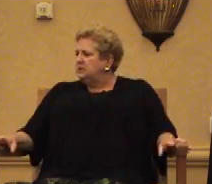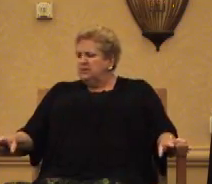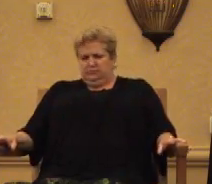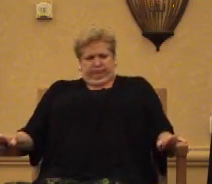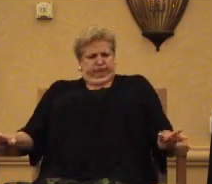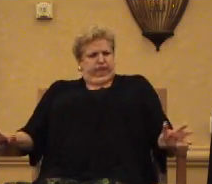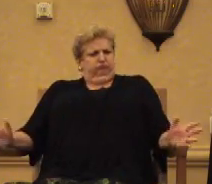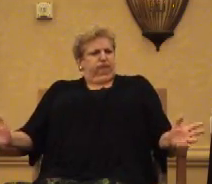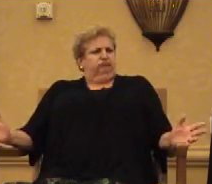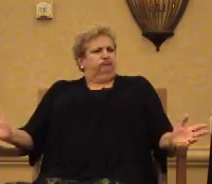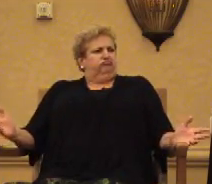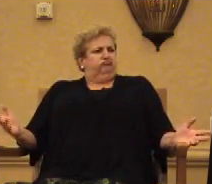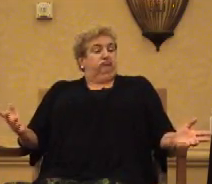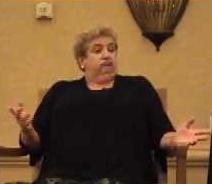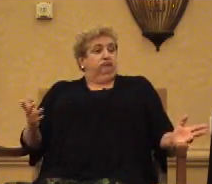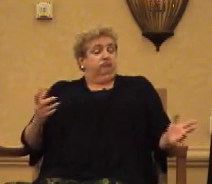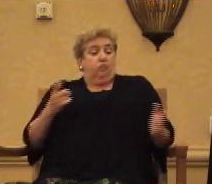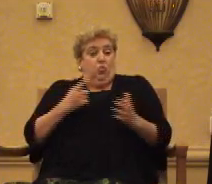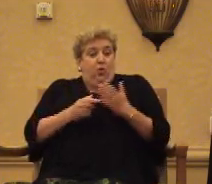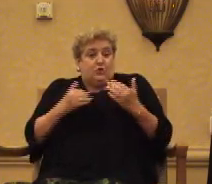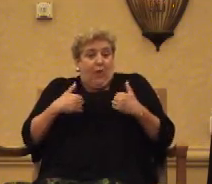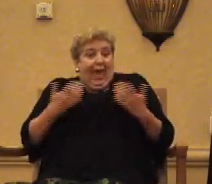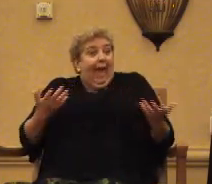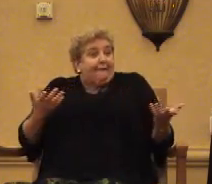Well, what do you got? I mean, I don't know.